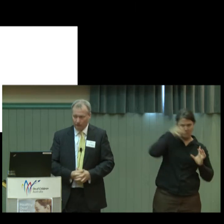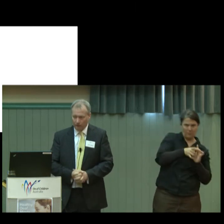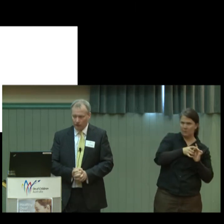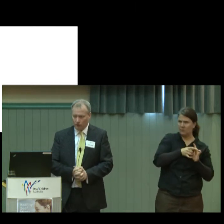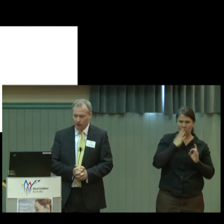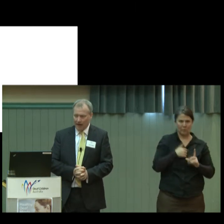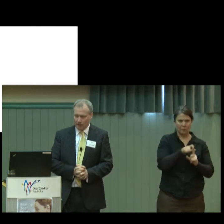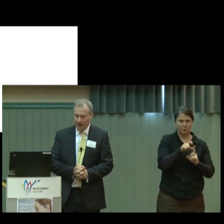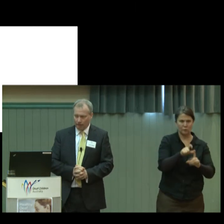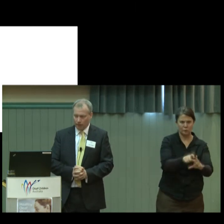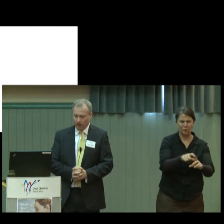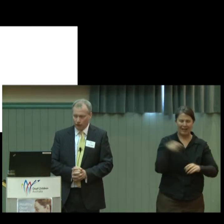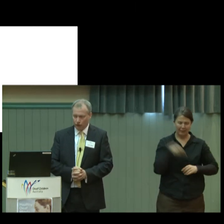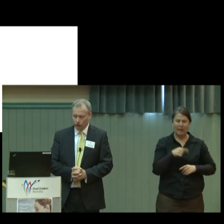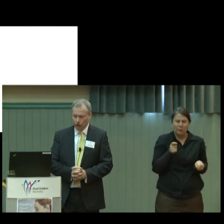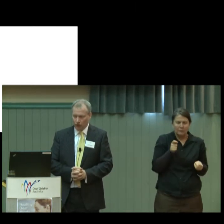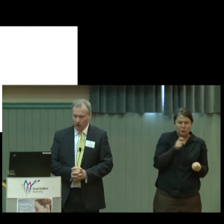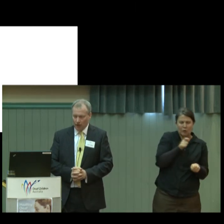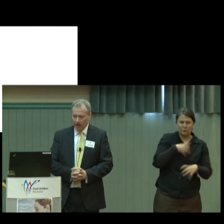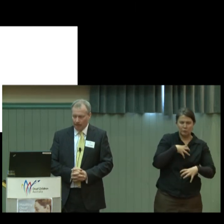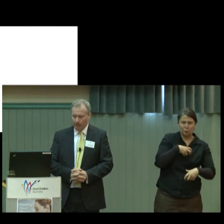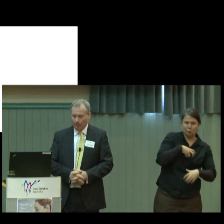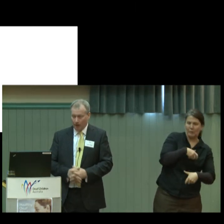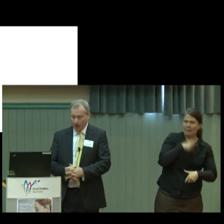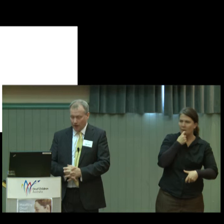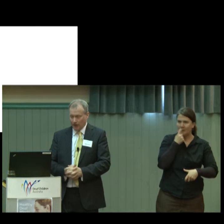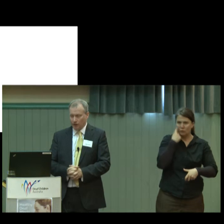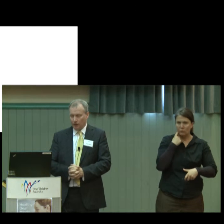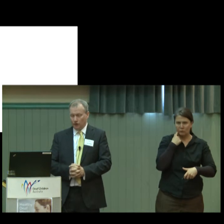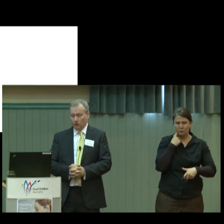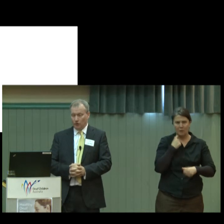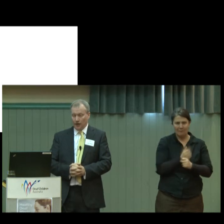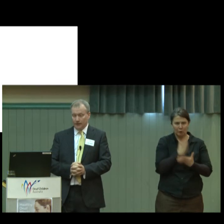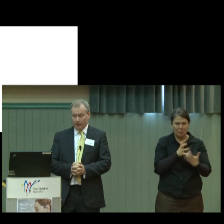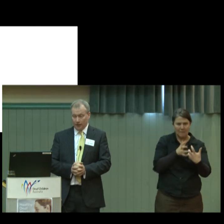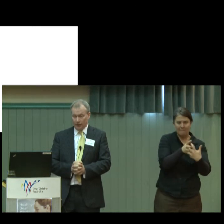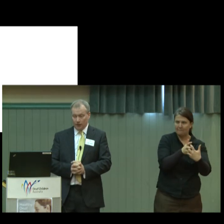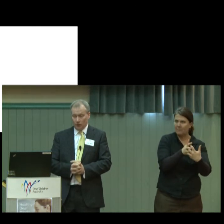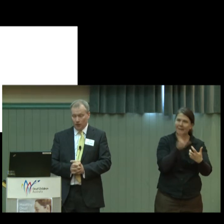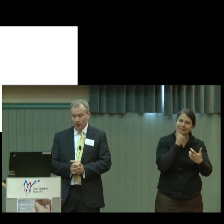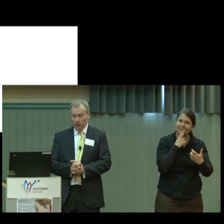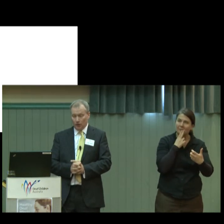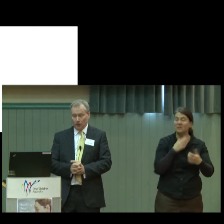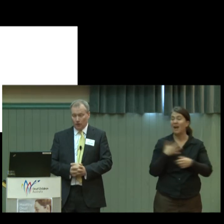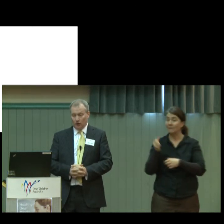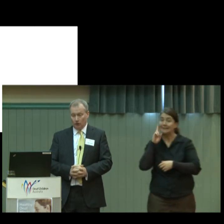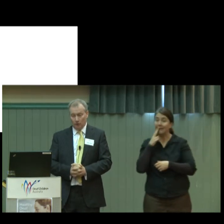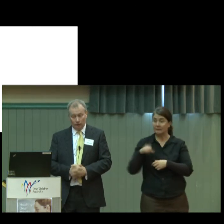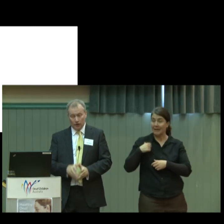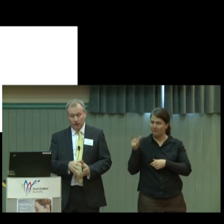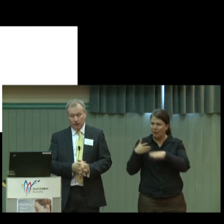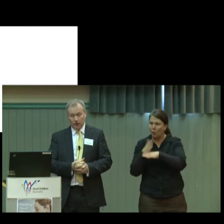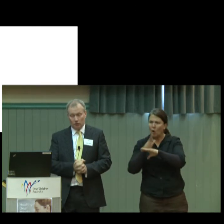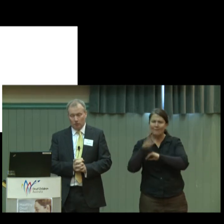have needed to adapt that for deaf children. Our deaf staff do deaf identity work.